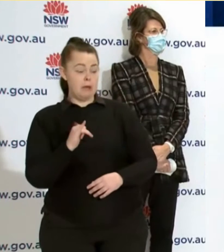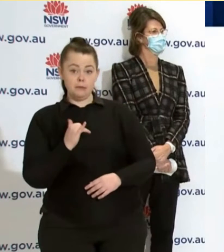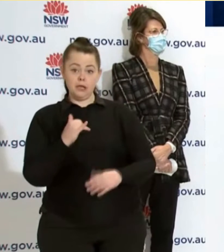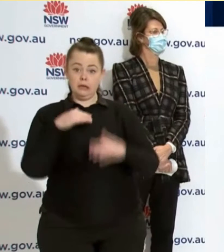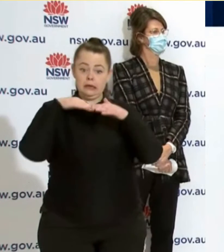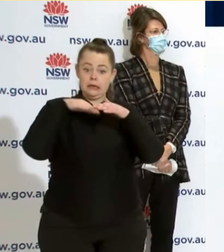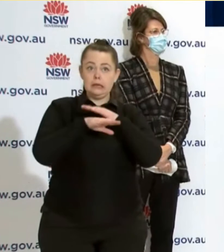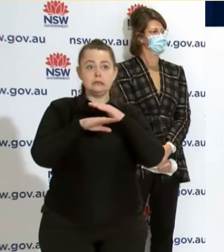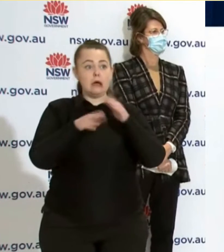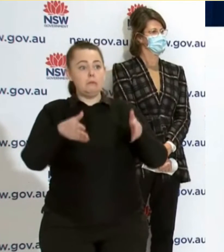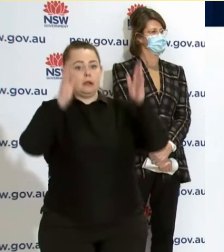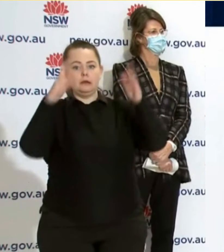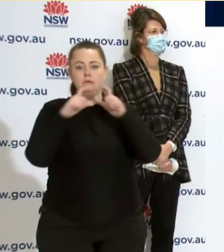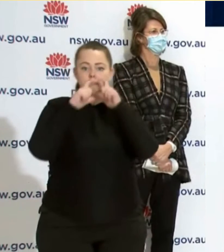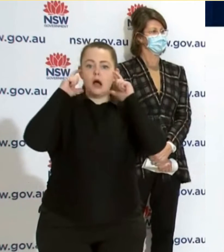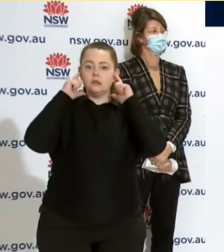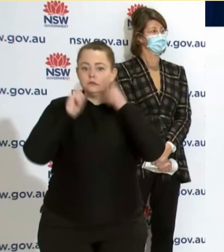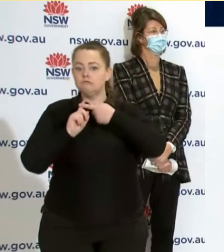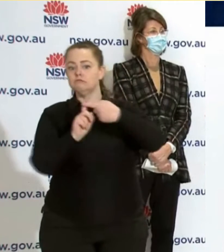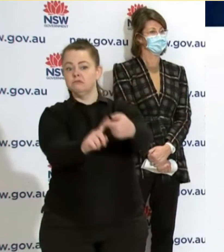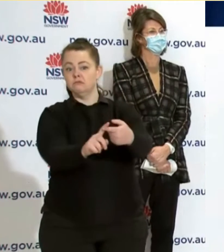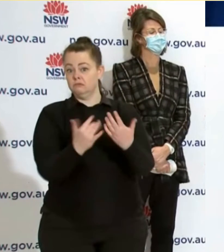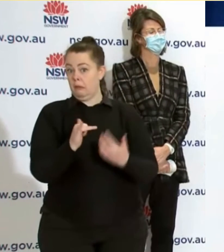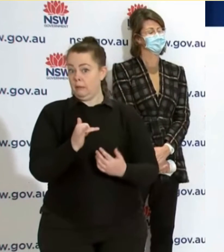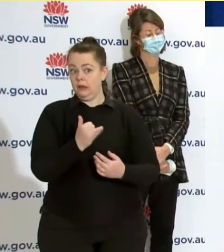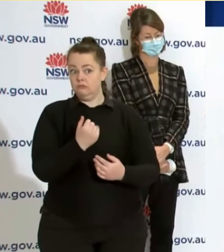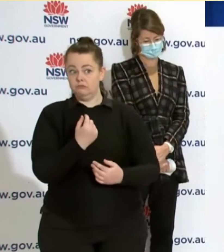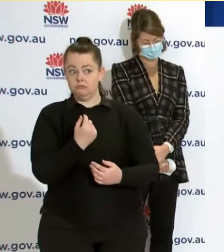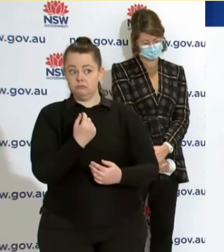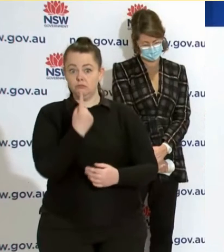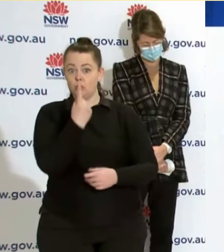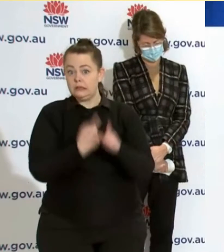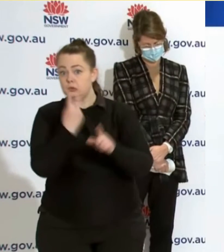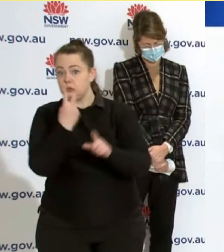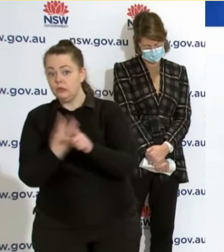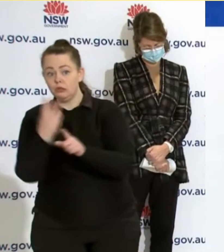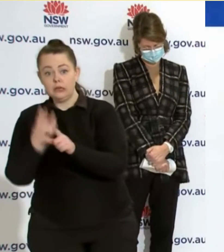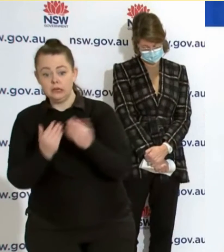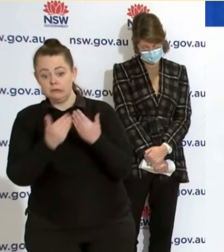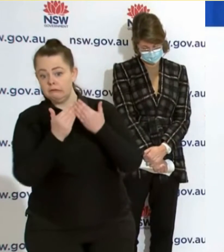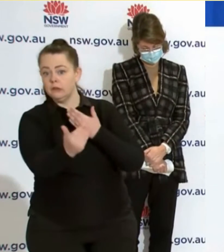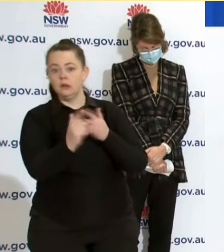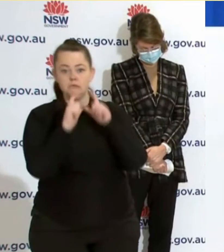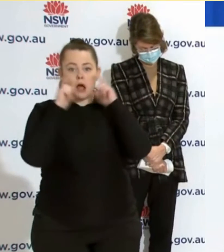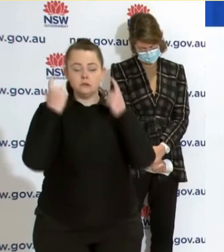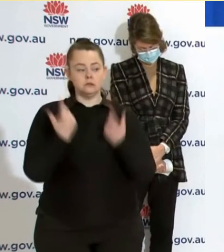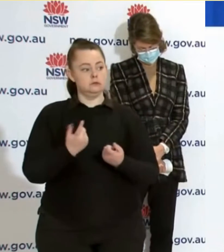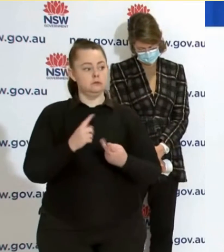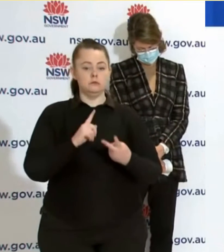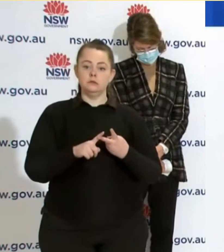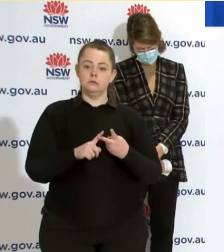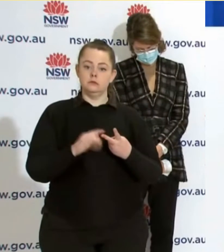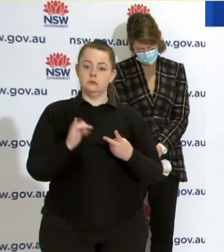wearing for years in certain settings. We may have factors that you're only permitted to go to